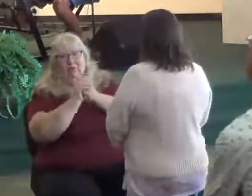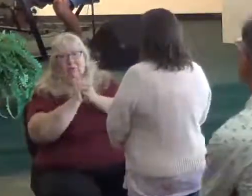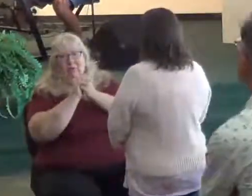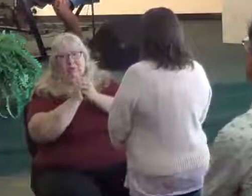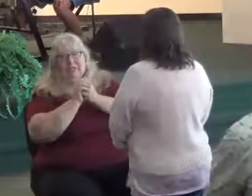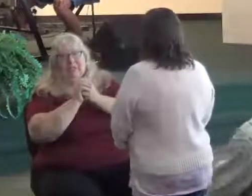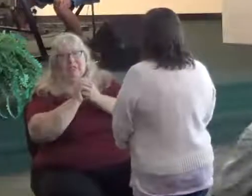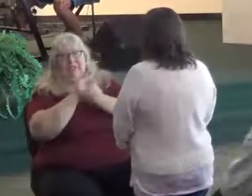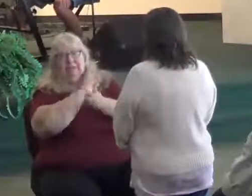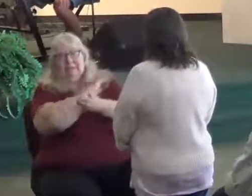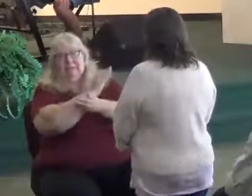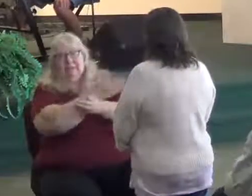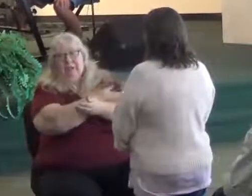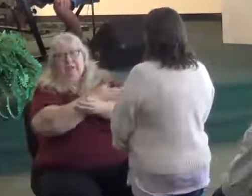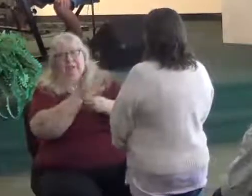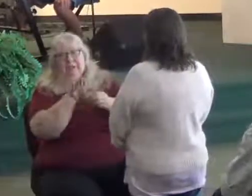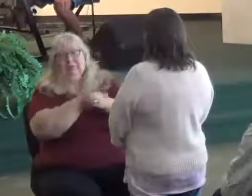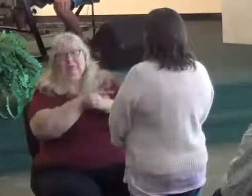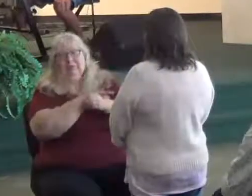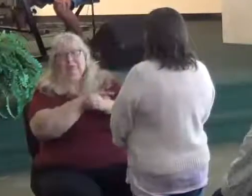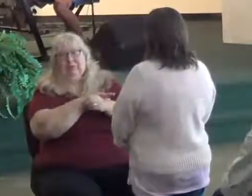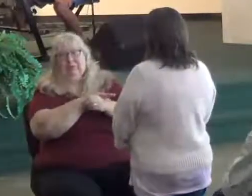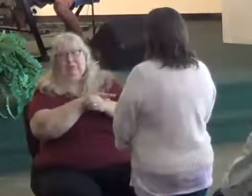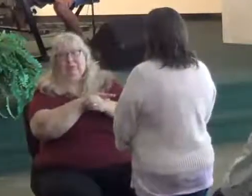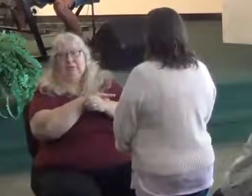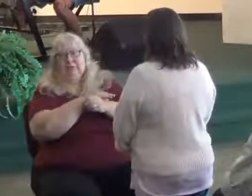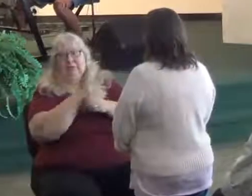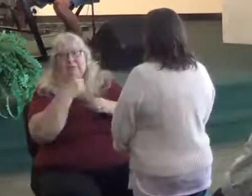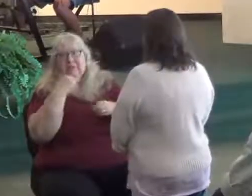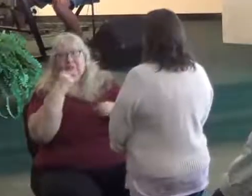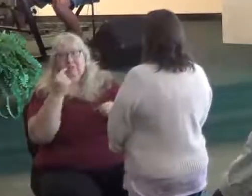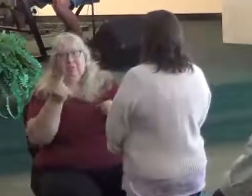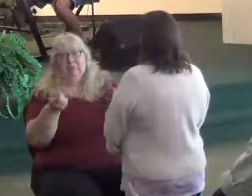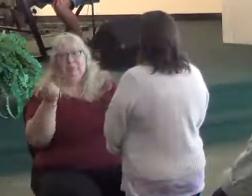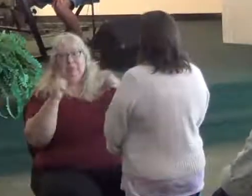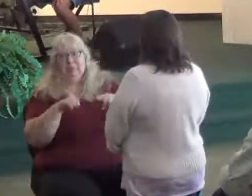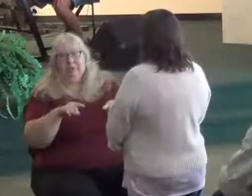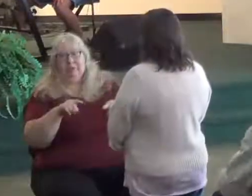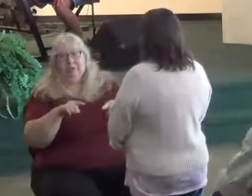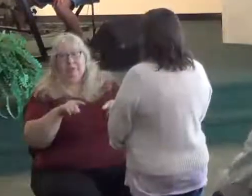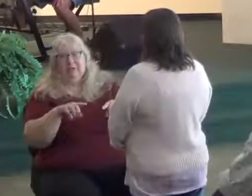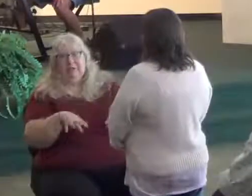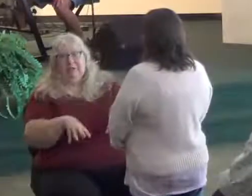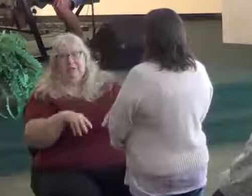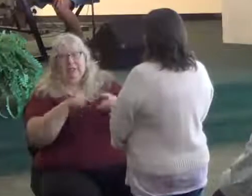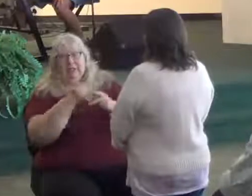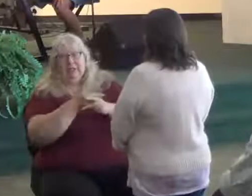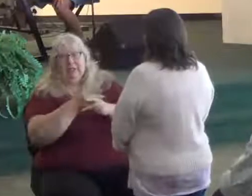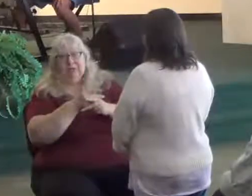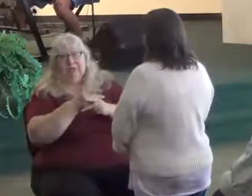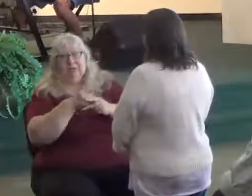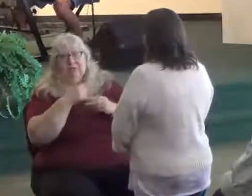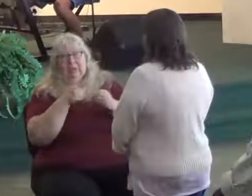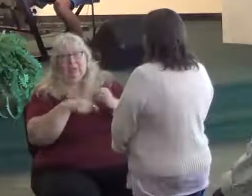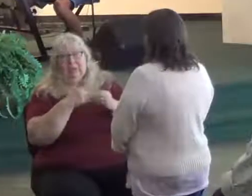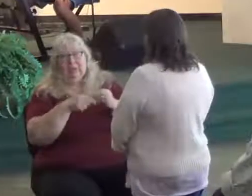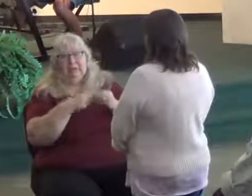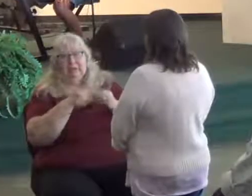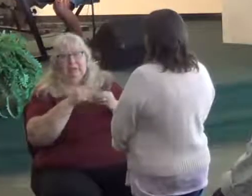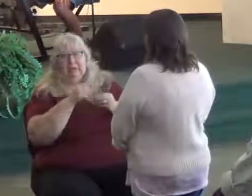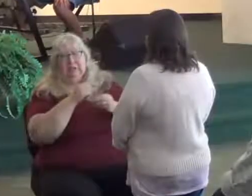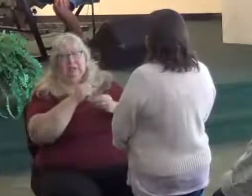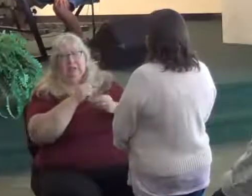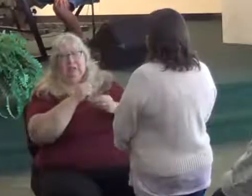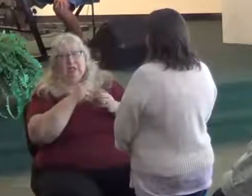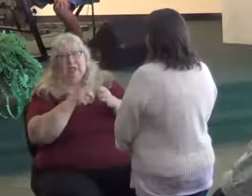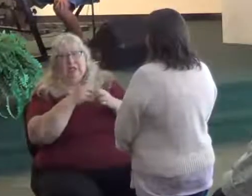powerful is that? Isn't that awesome? You know, these guys told me when they were adopting her about the problems and stuff, and I thought, wow. It takes a lot of faith